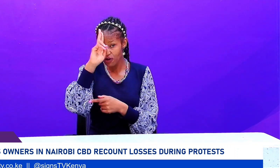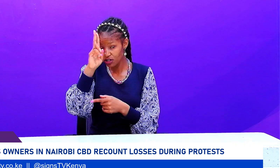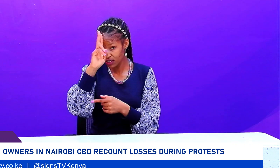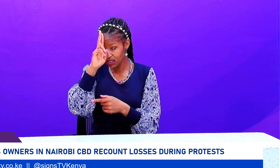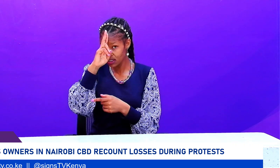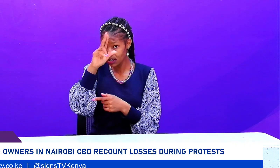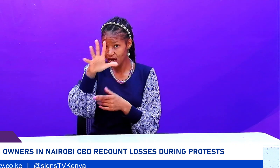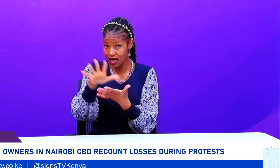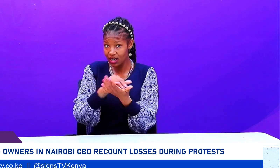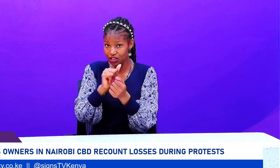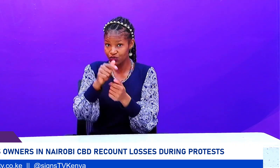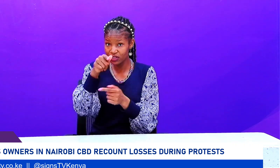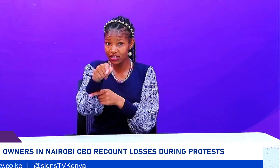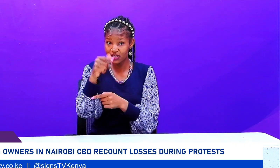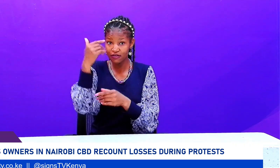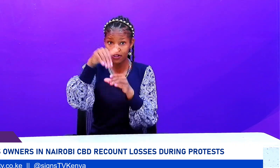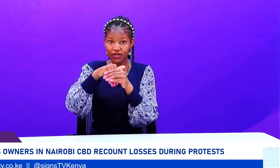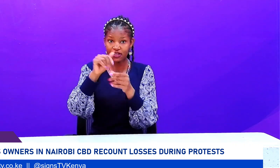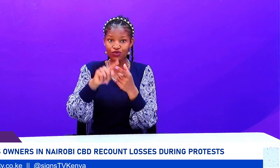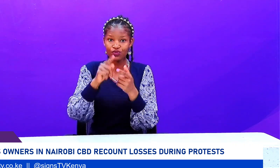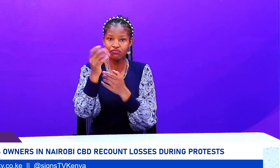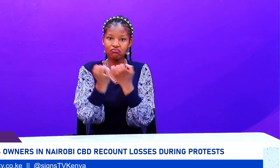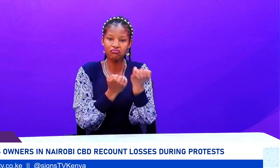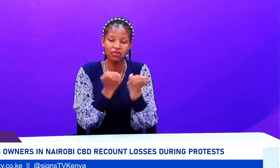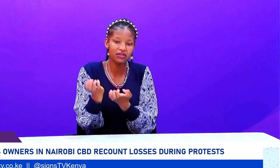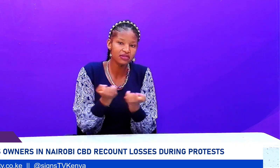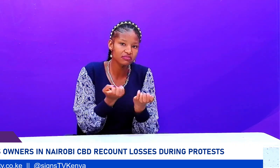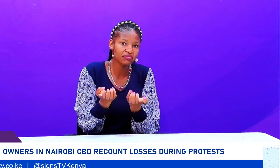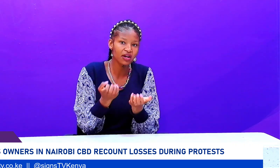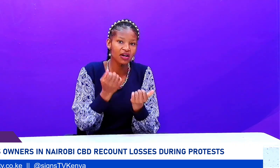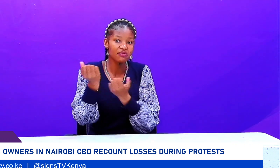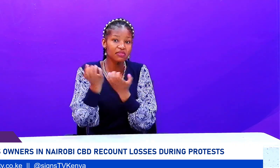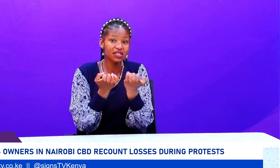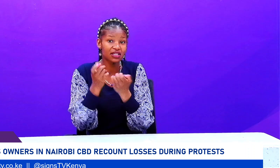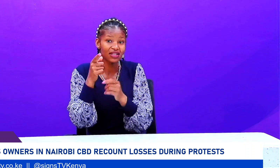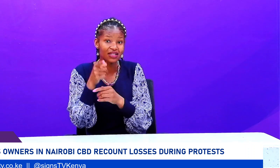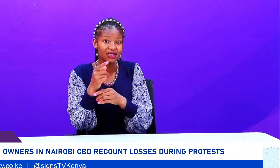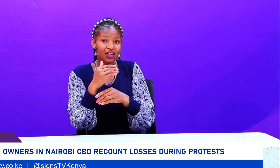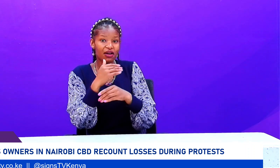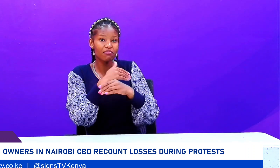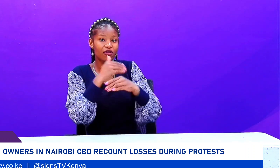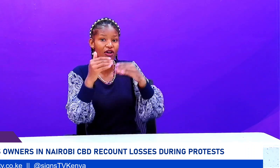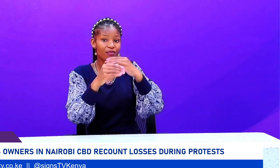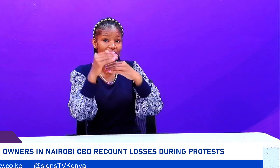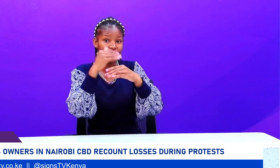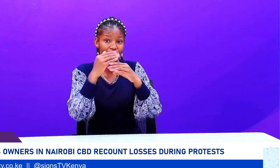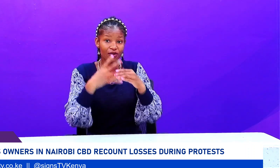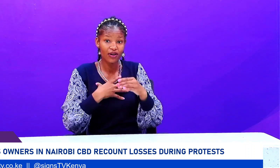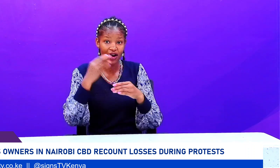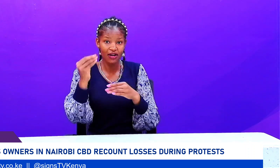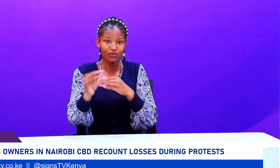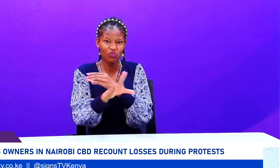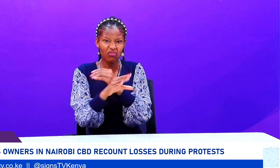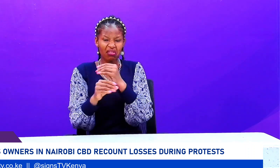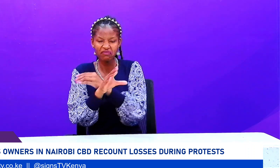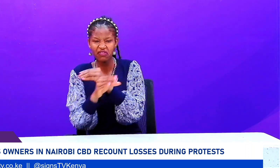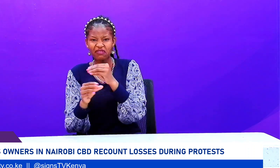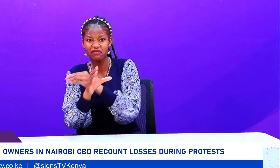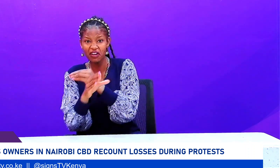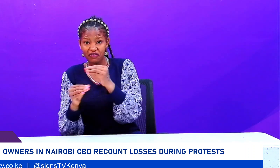mysteriously in police custody, turned into business destruction and stealing of valuables